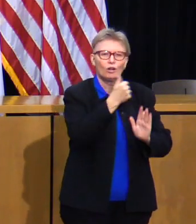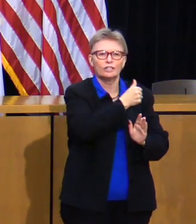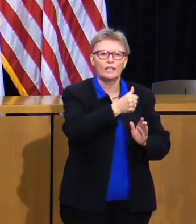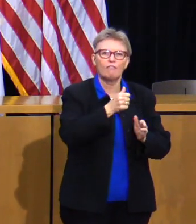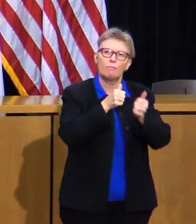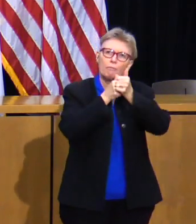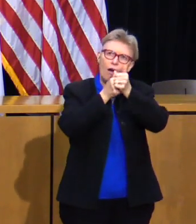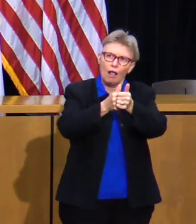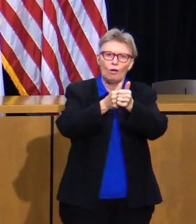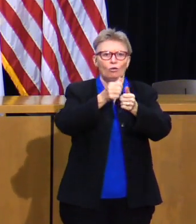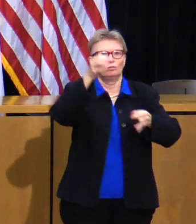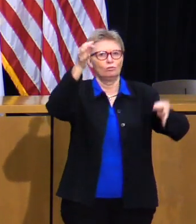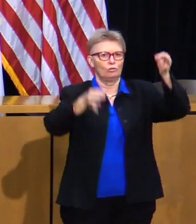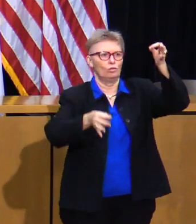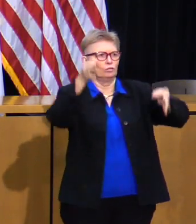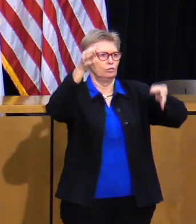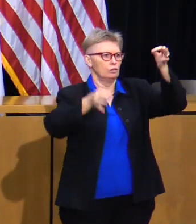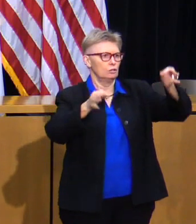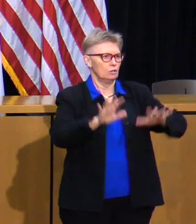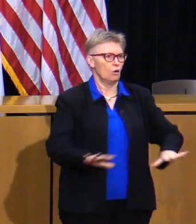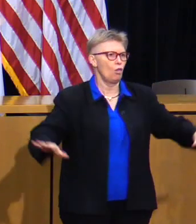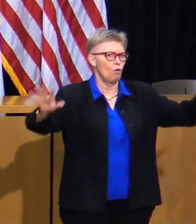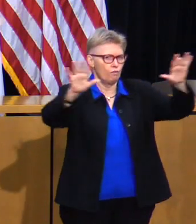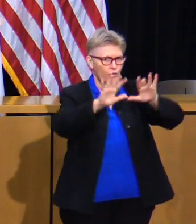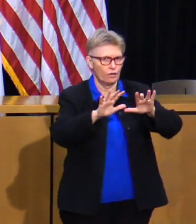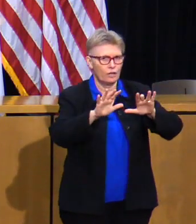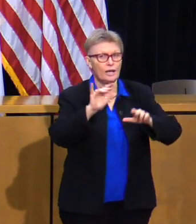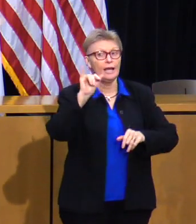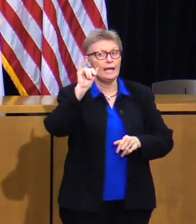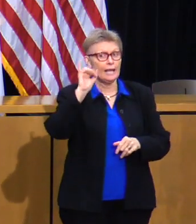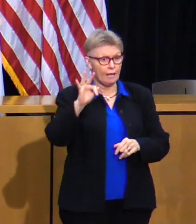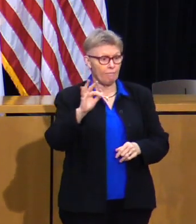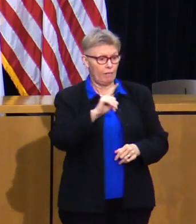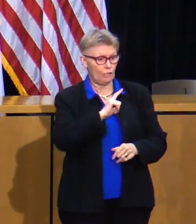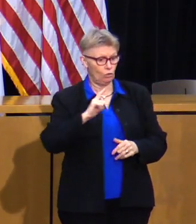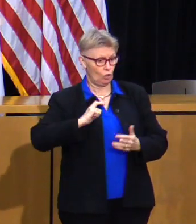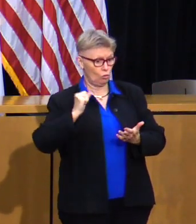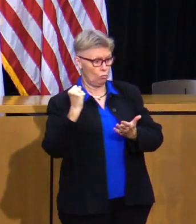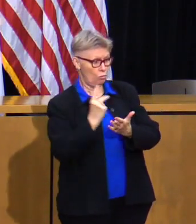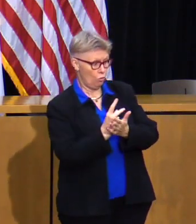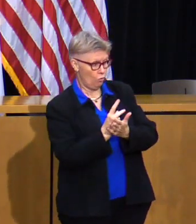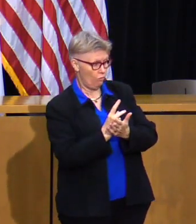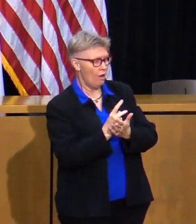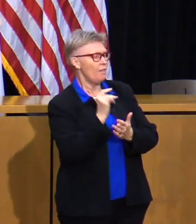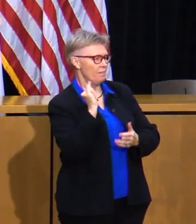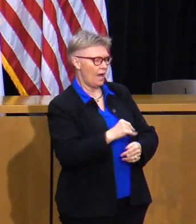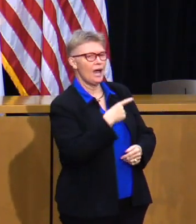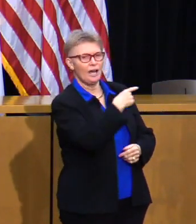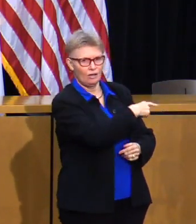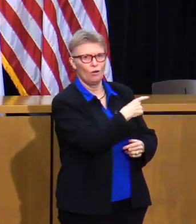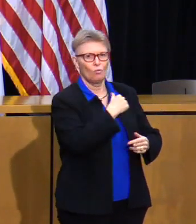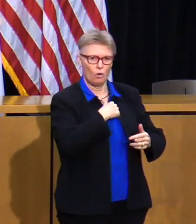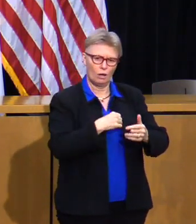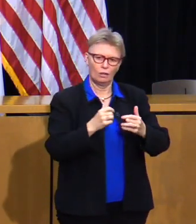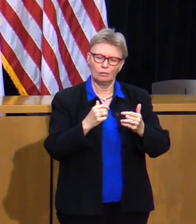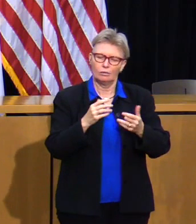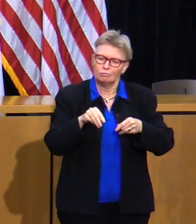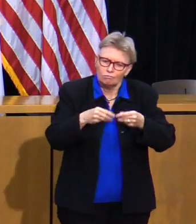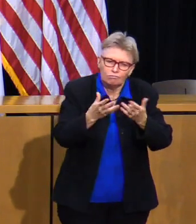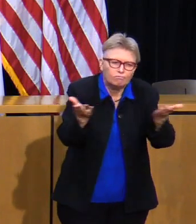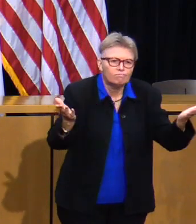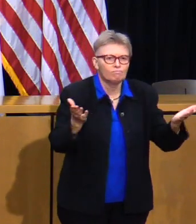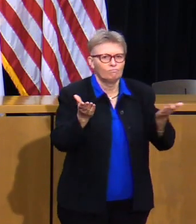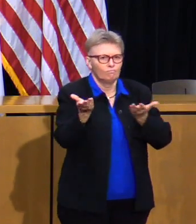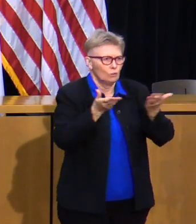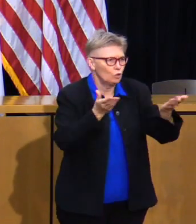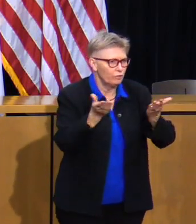system to her work on the Supreme Judicial Court if she's confirmed, and will serve with dignity and grace.